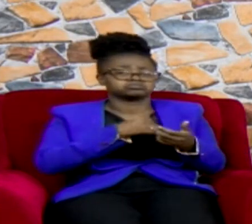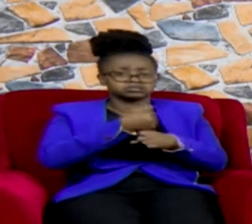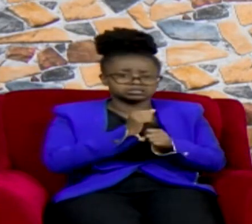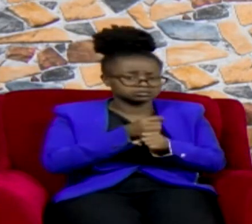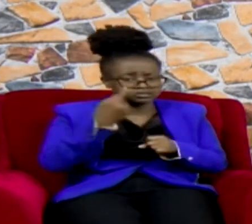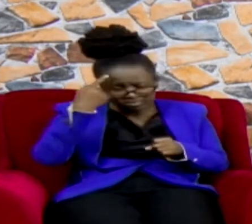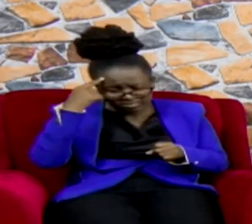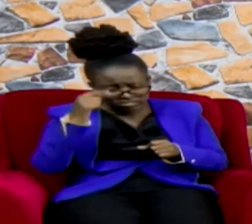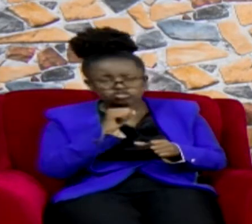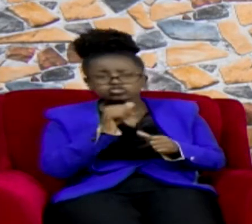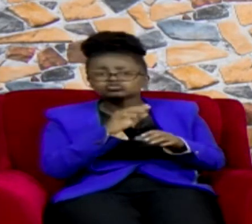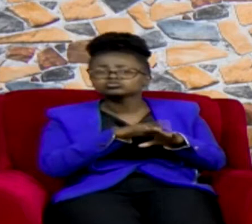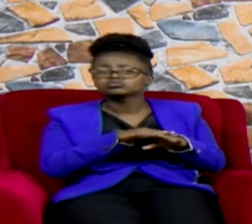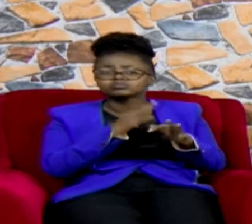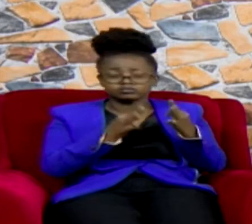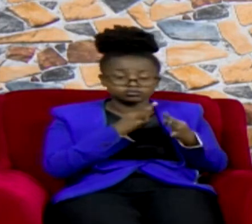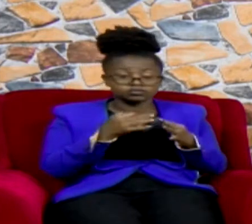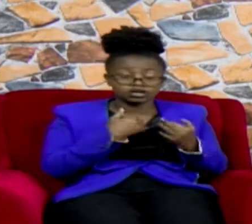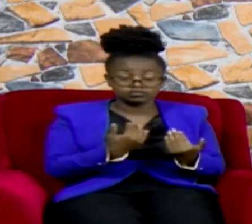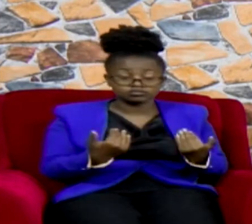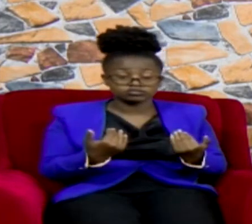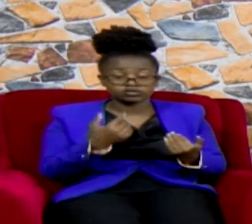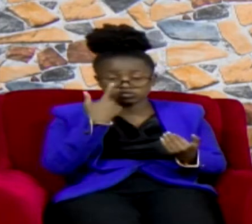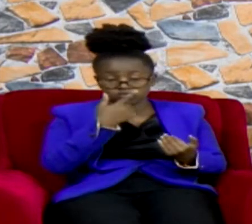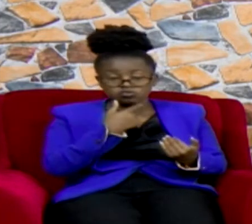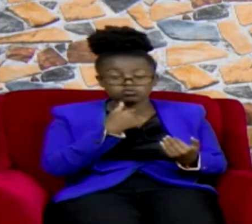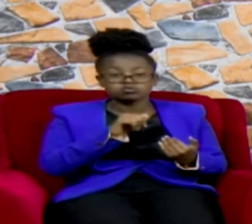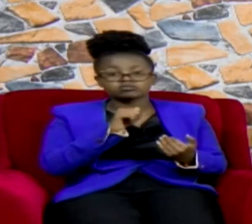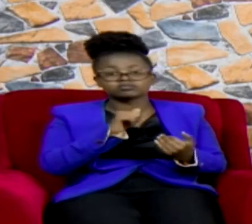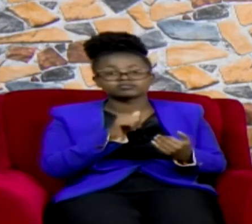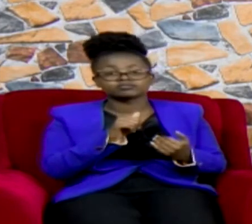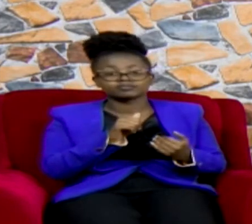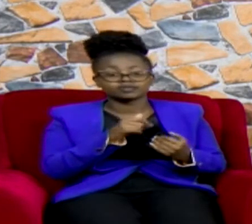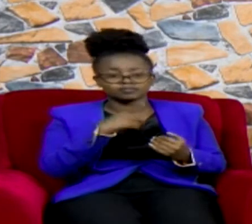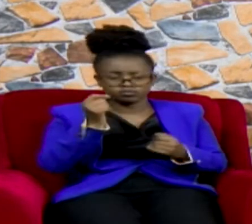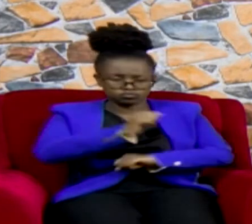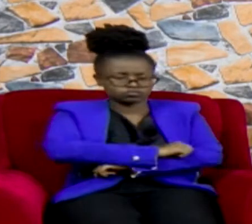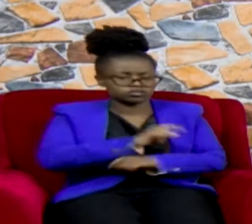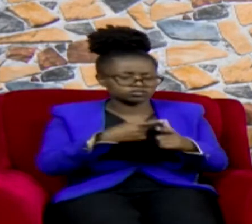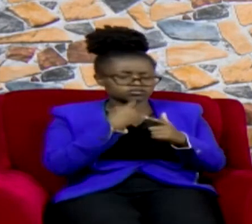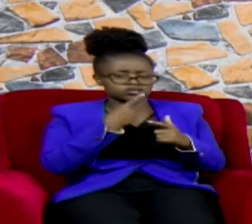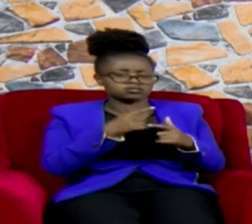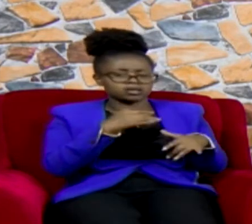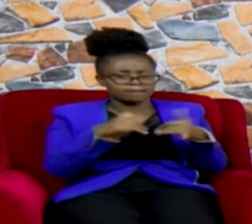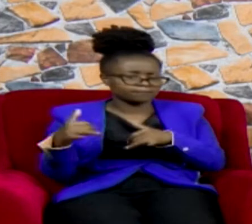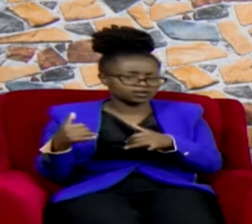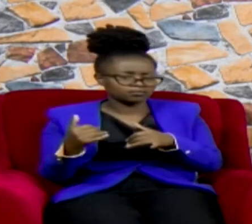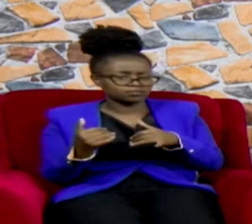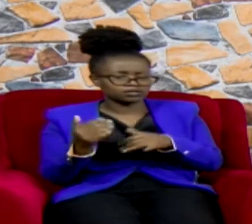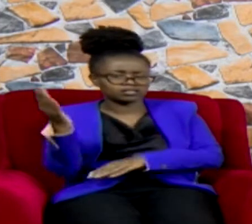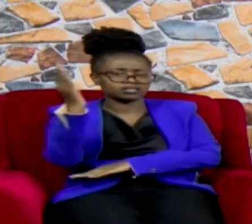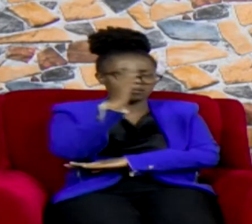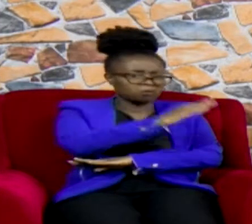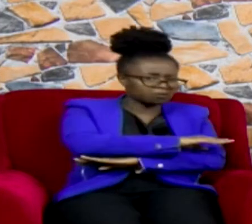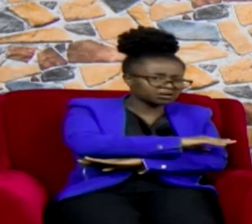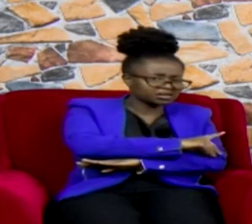say if you have one neurotypical child and a neurodiverse child. Then if I take them to school, you're telling me they're playing the whole day? Like, excuse